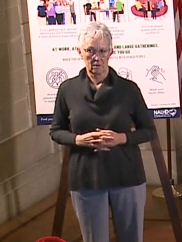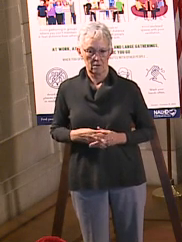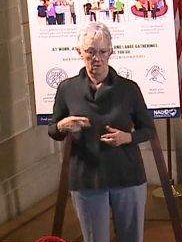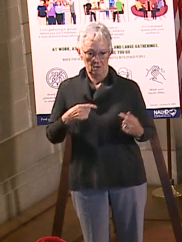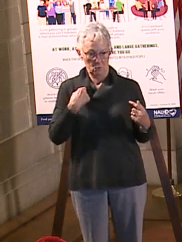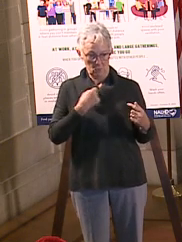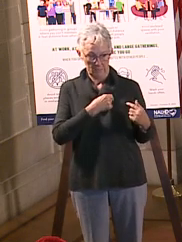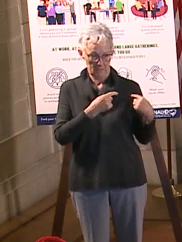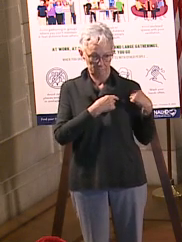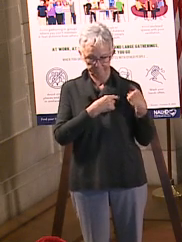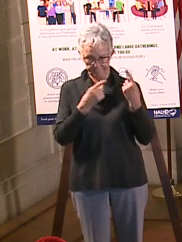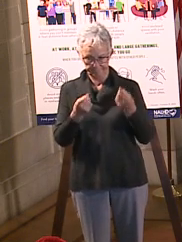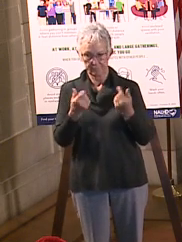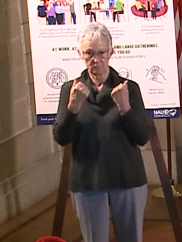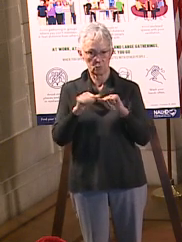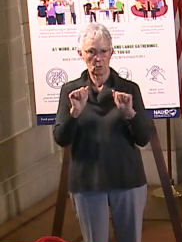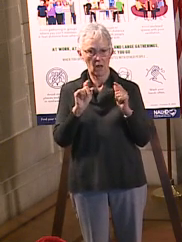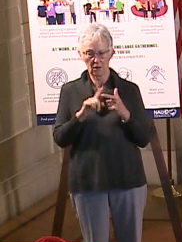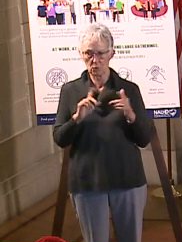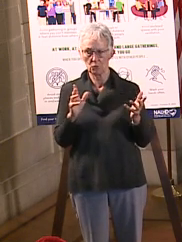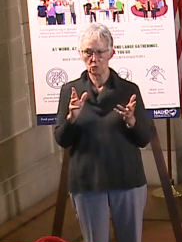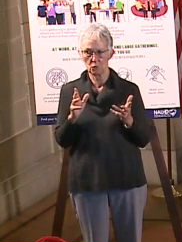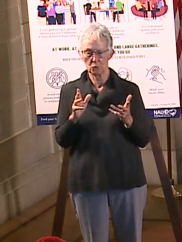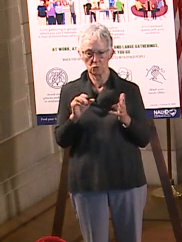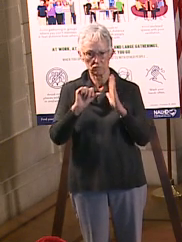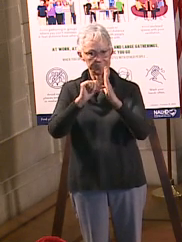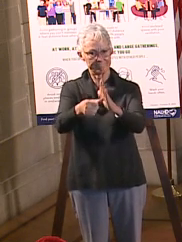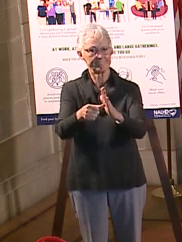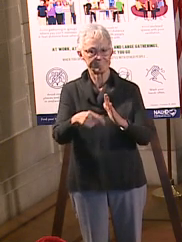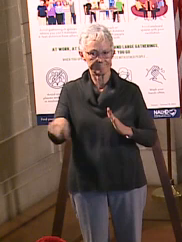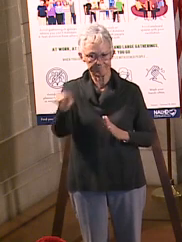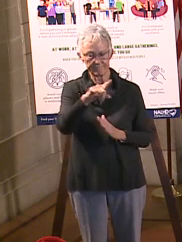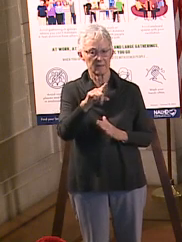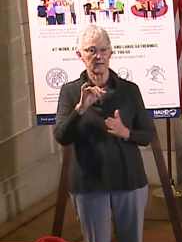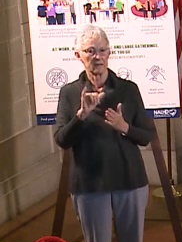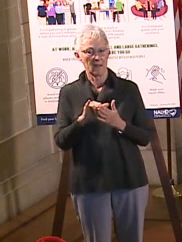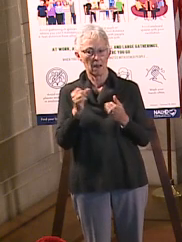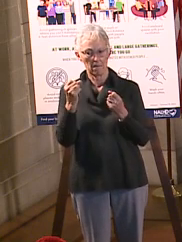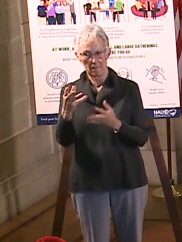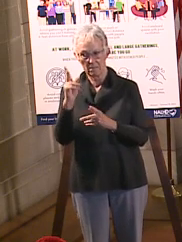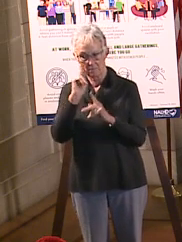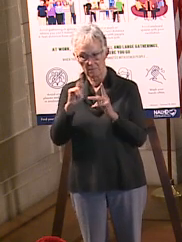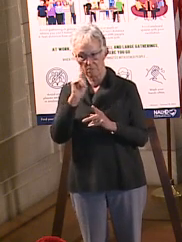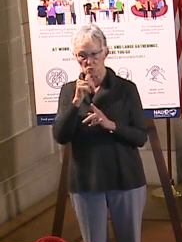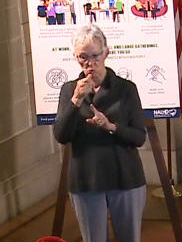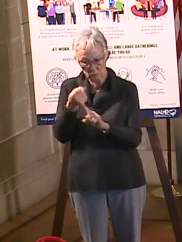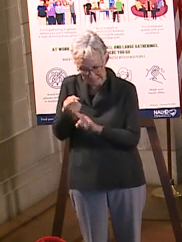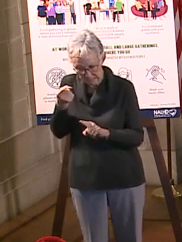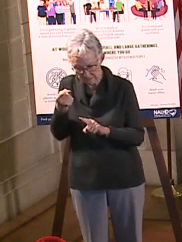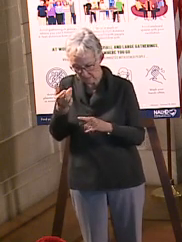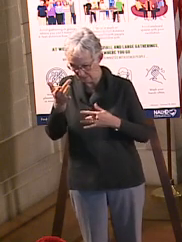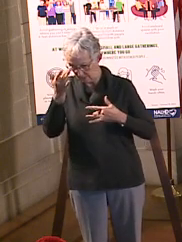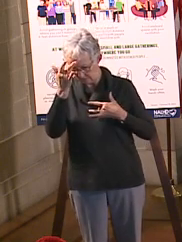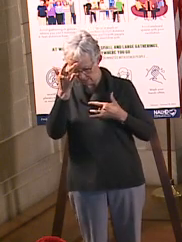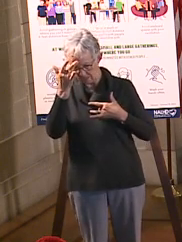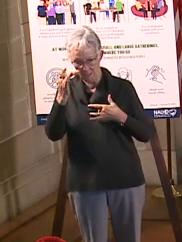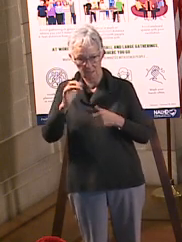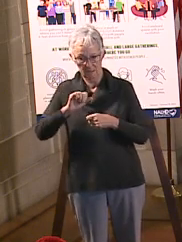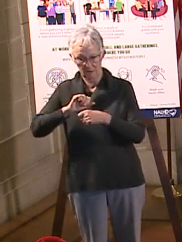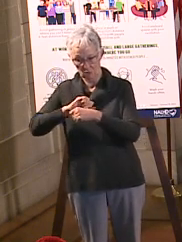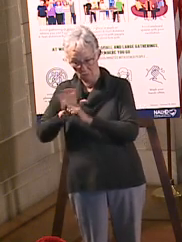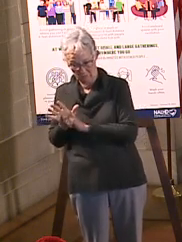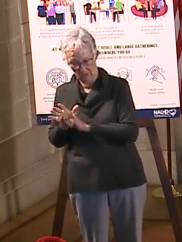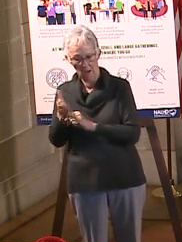highlight that while many people who get the virus may have mild symptoms or no symptoms at all, some people will